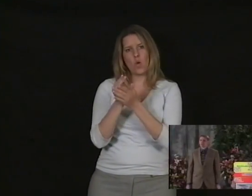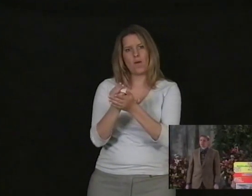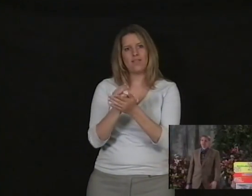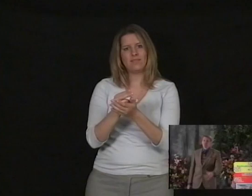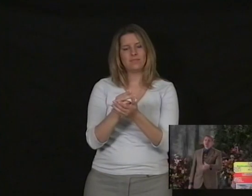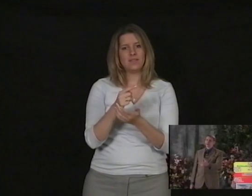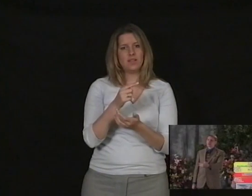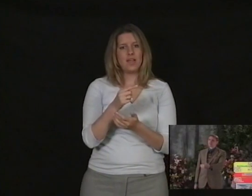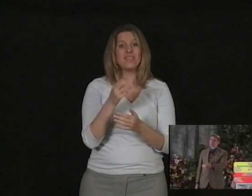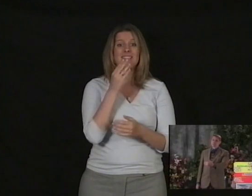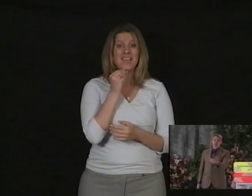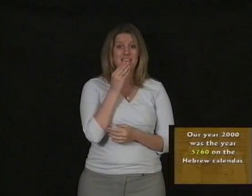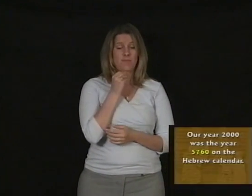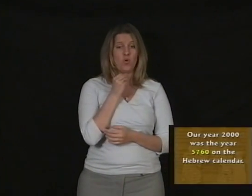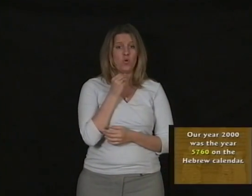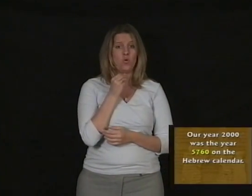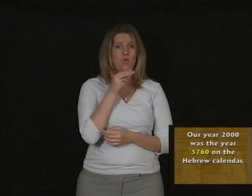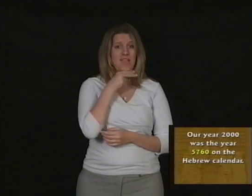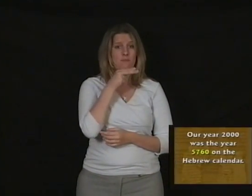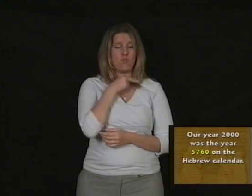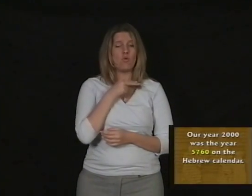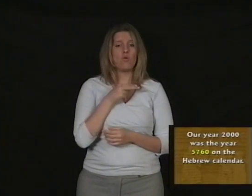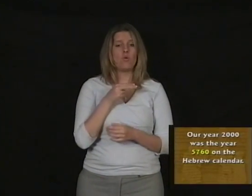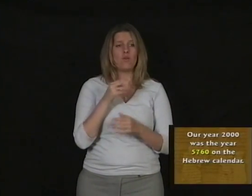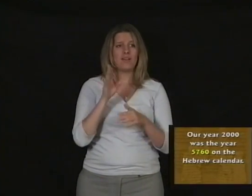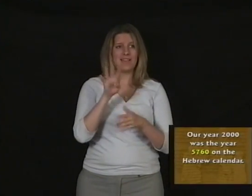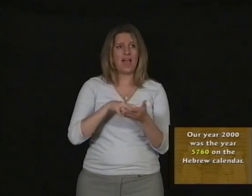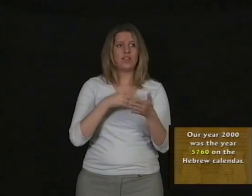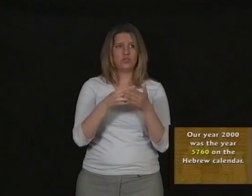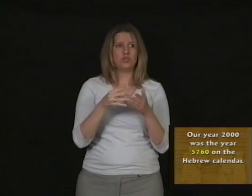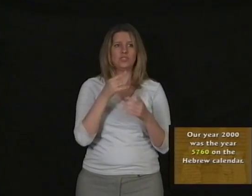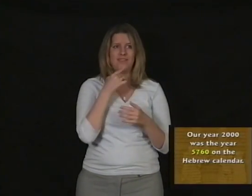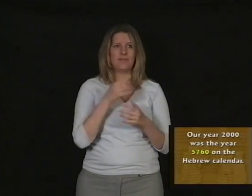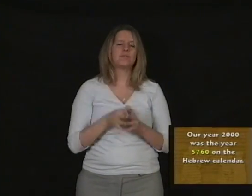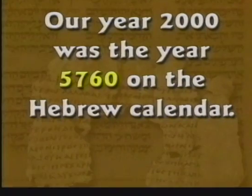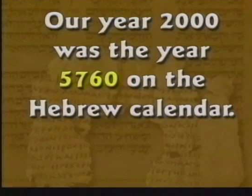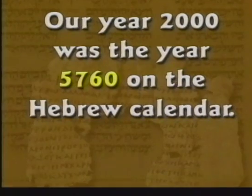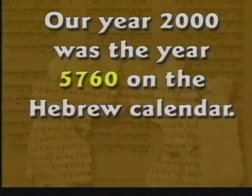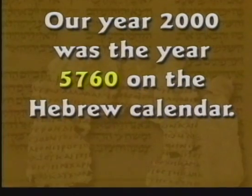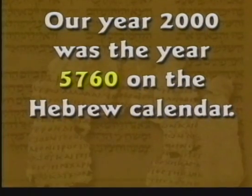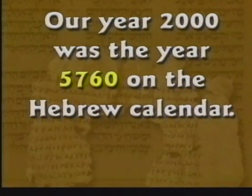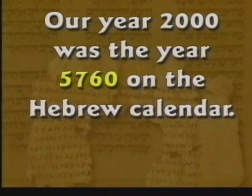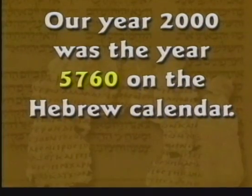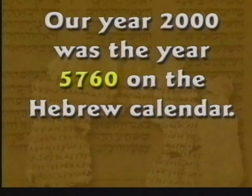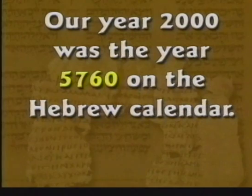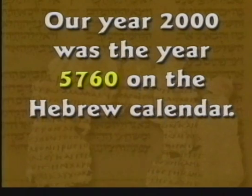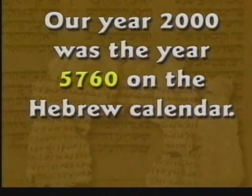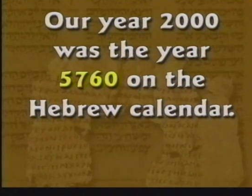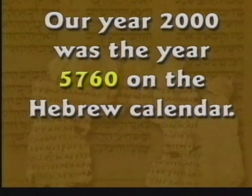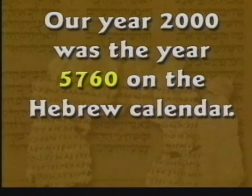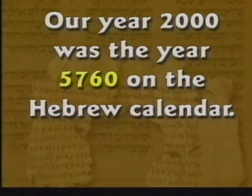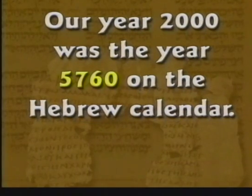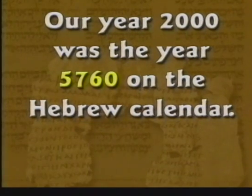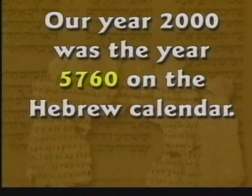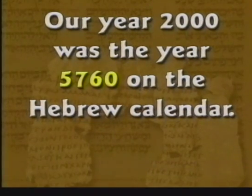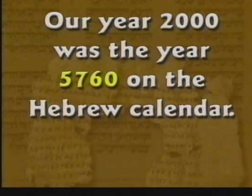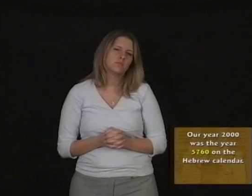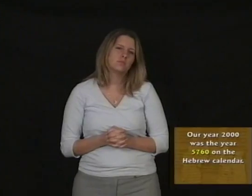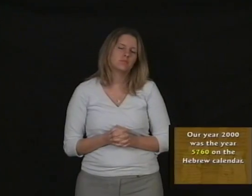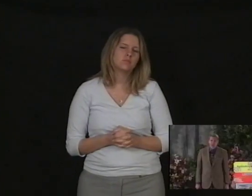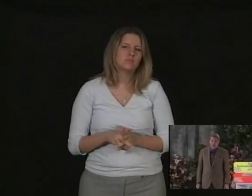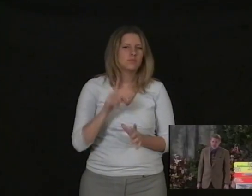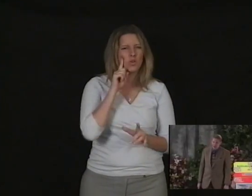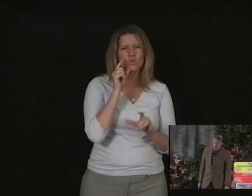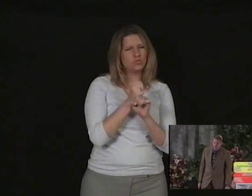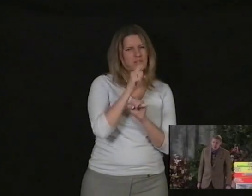The Chinese calendar, or the Hebrew calendar, said this is the year 5764. They think they started with Adam with their calendar. Don't trust